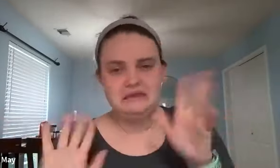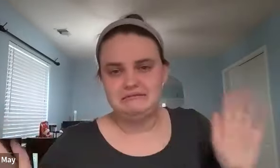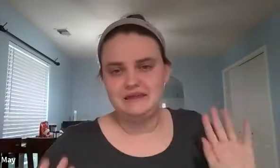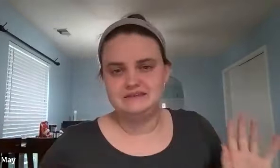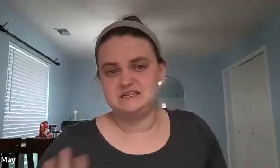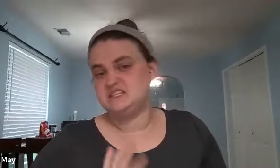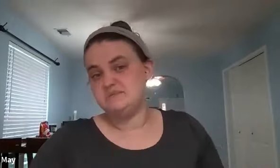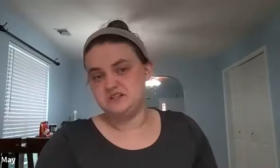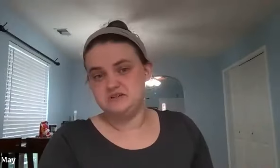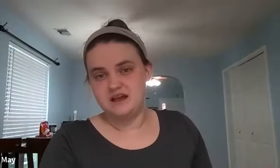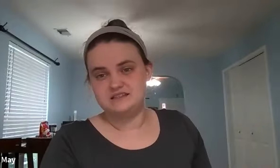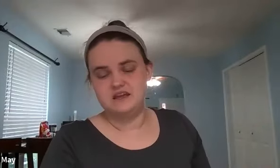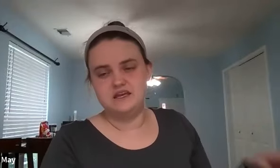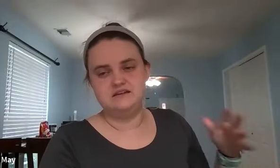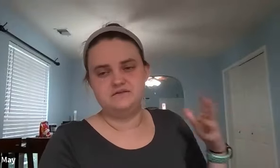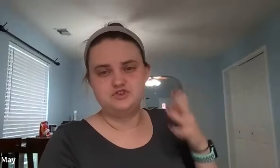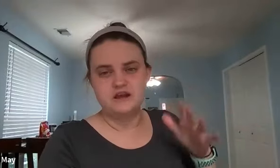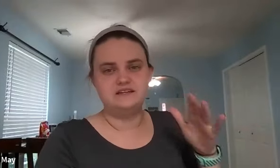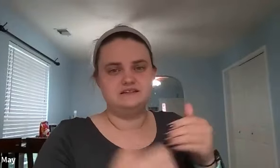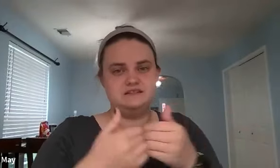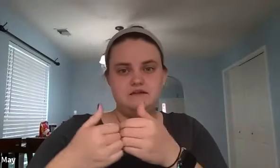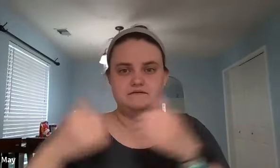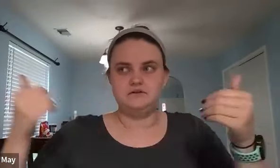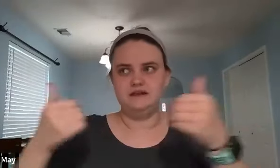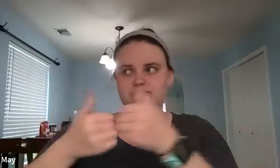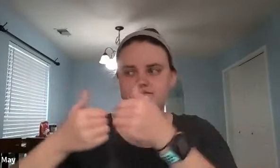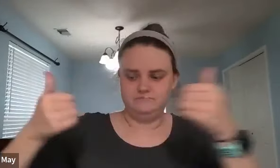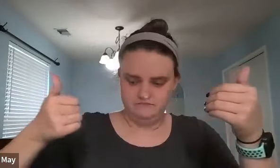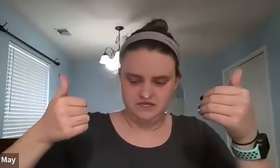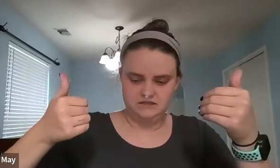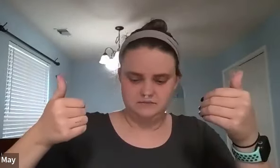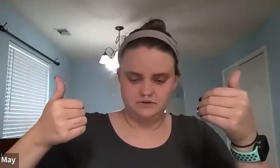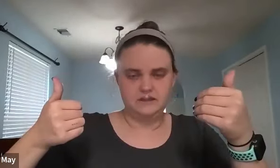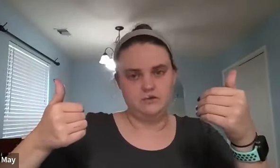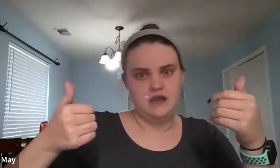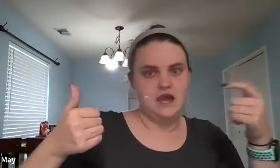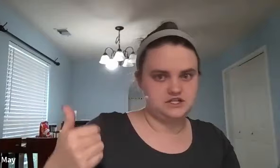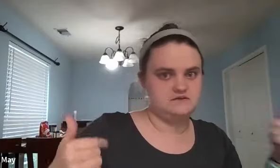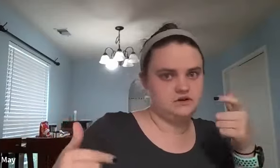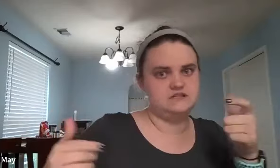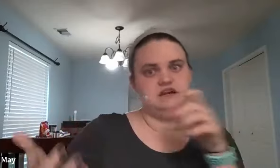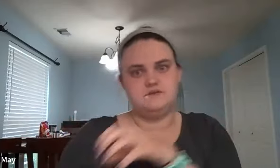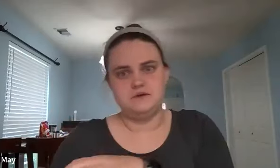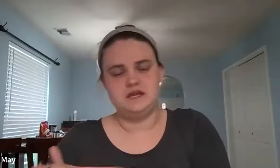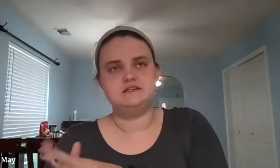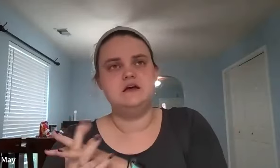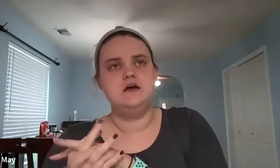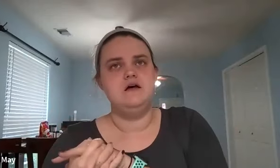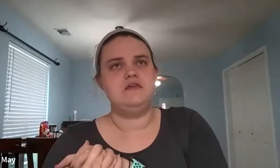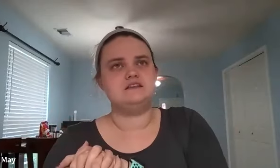mean, it's up to you guys. And if you're trying to decipher, like make it separate, like, okay, I actually have cookies and I have cupcakes, that's